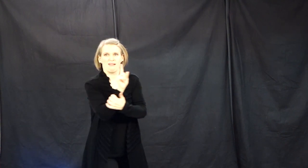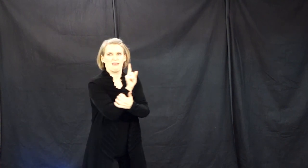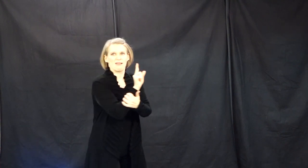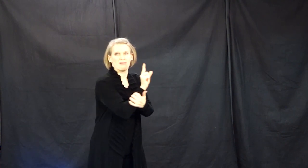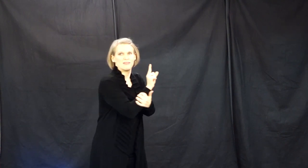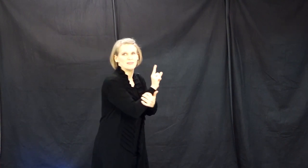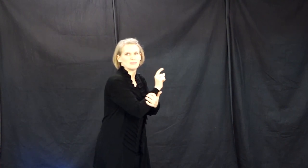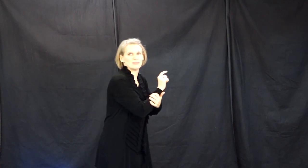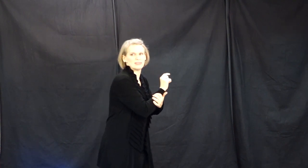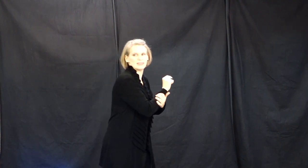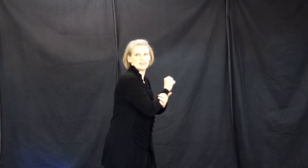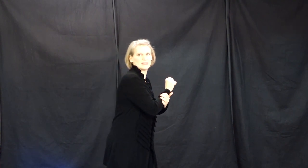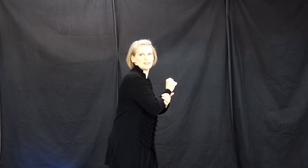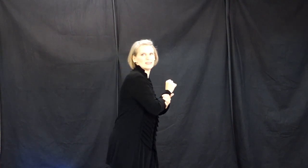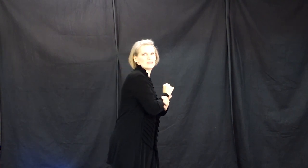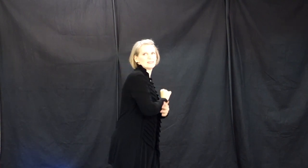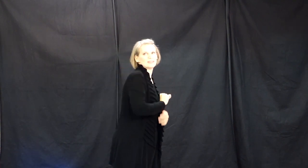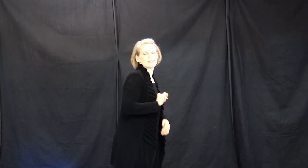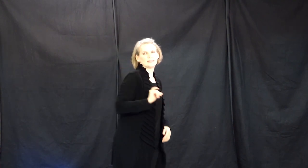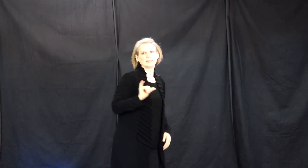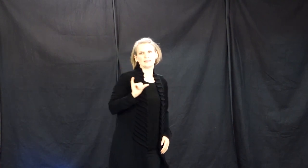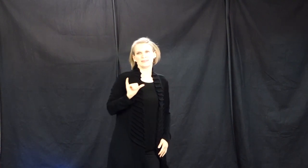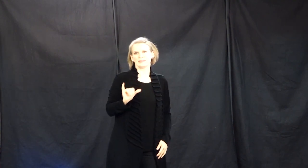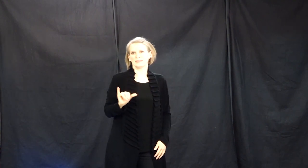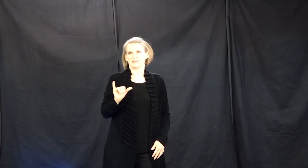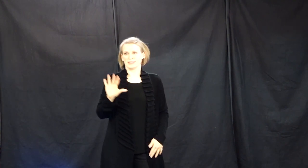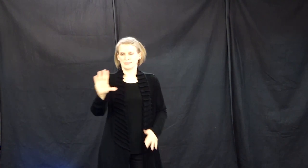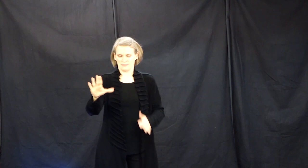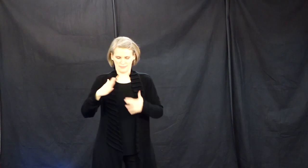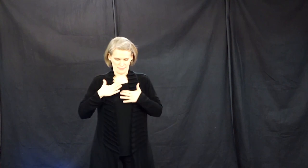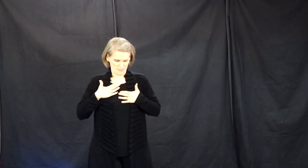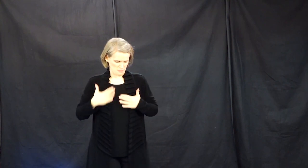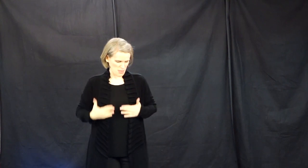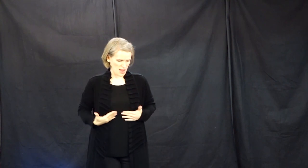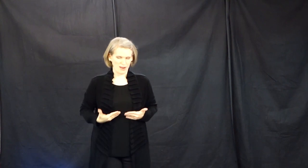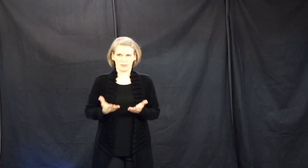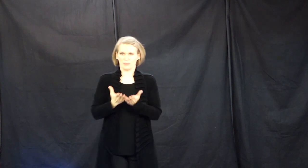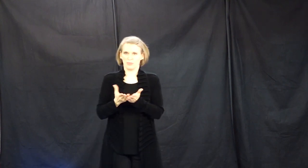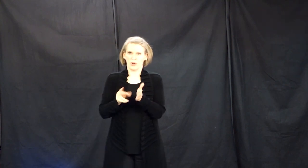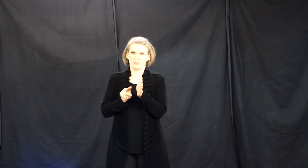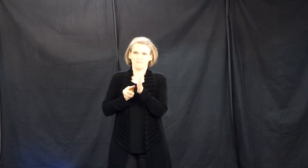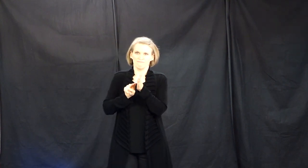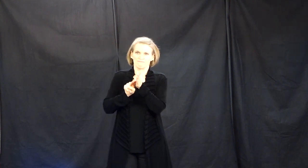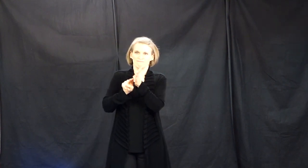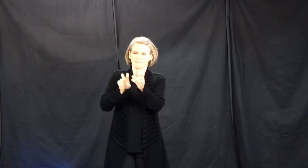They row him back across the Hudson.